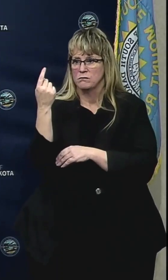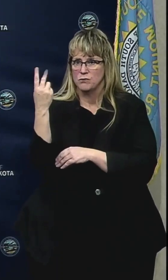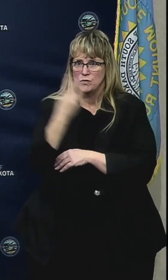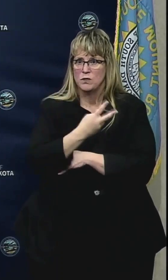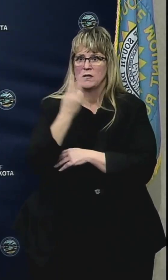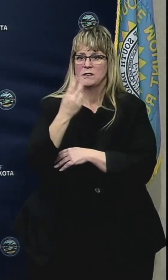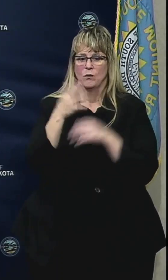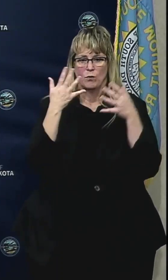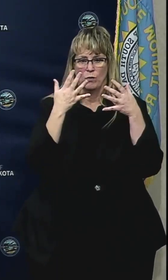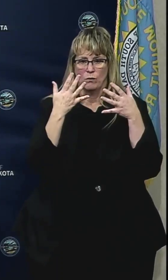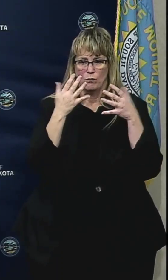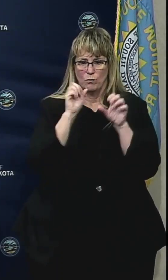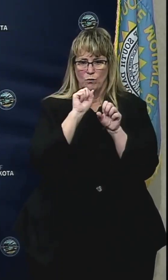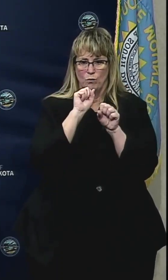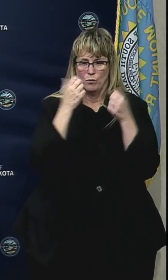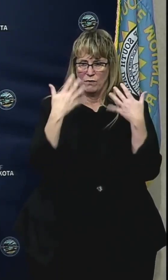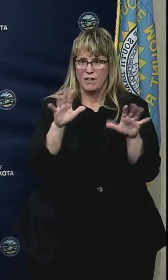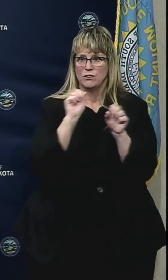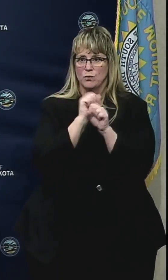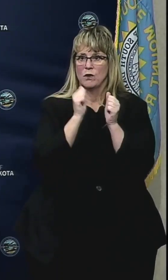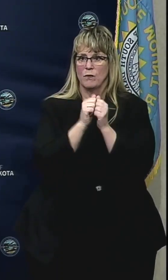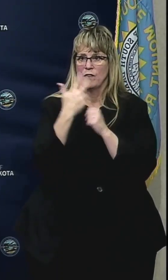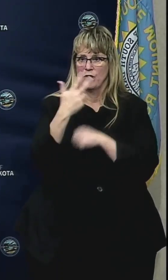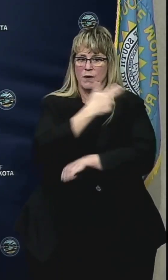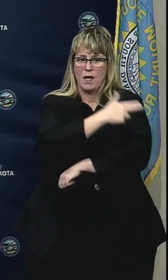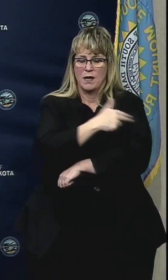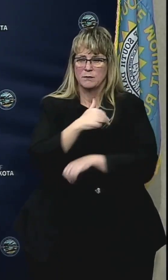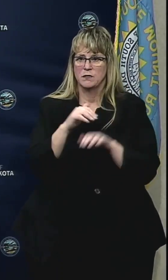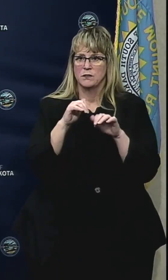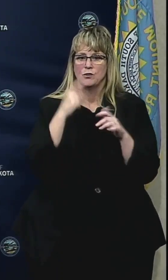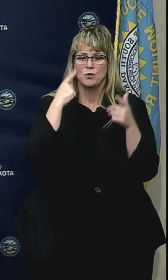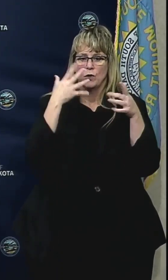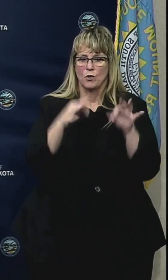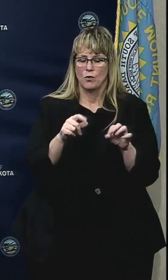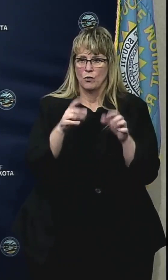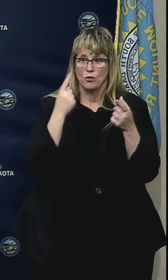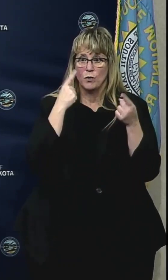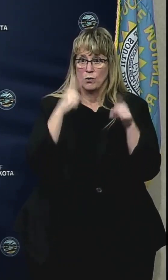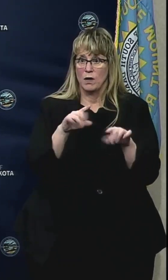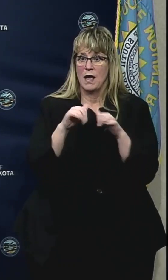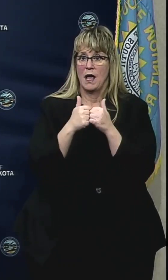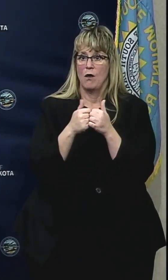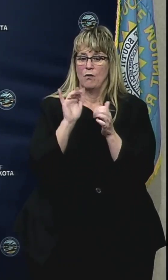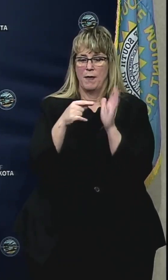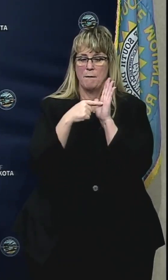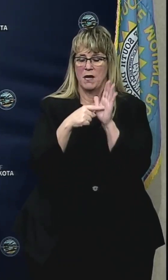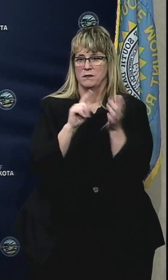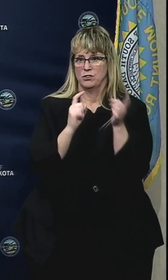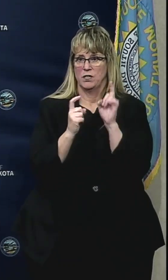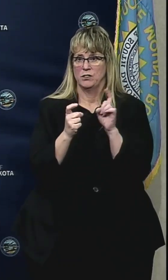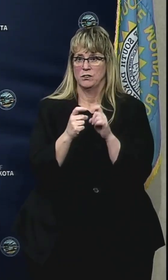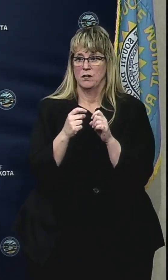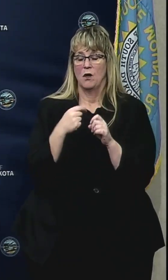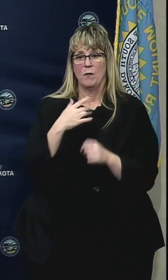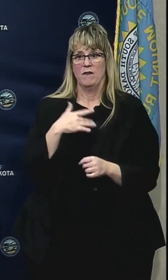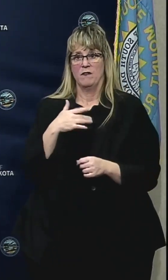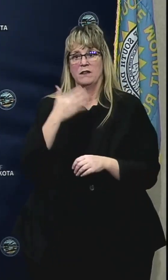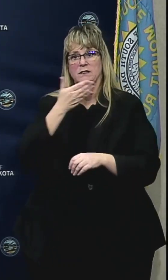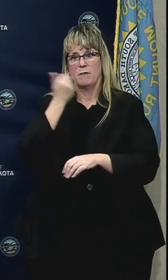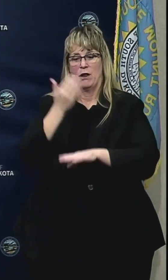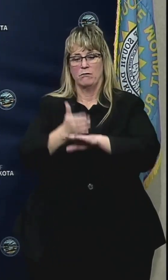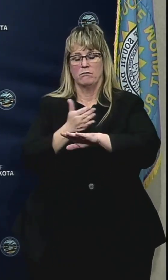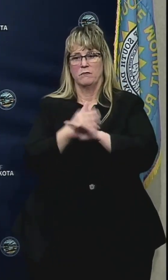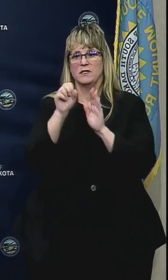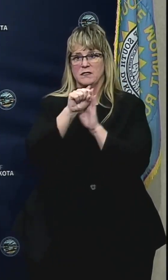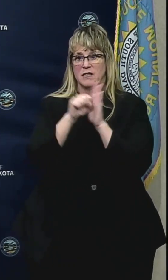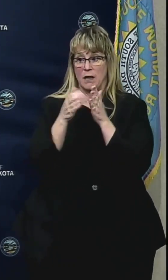those consultations with our three healthcare systems to agree on how the model has changed. We believe it's gotten better statewide.